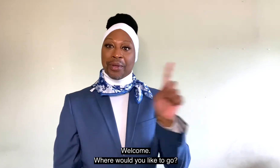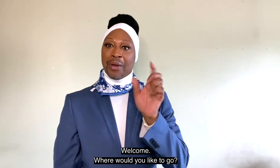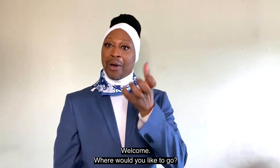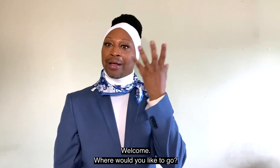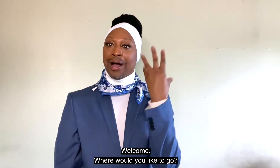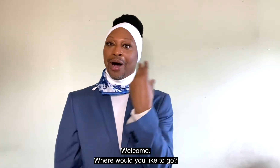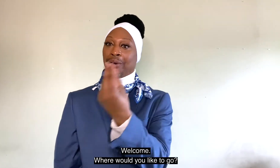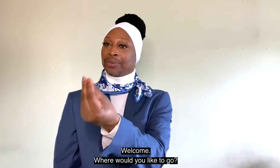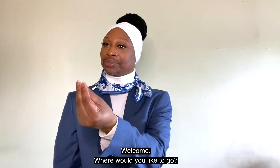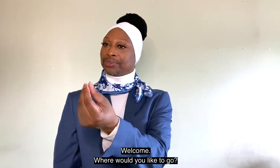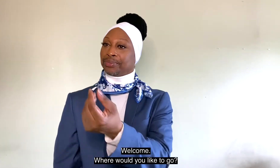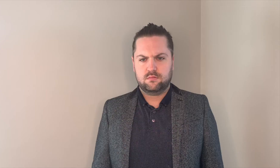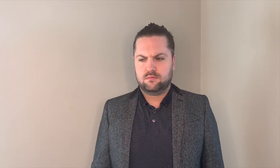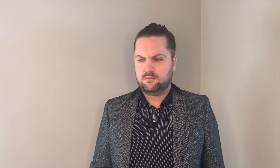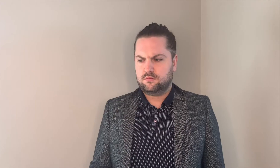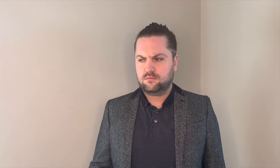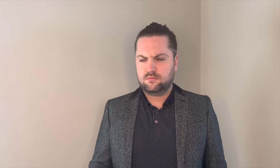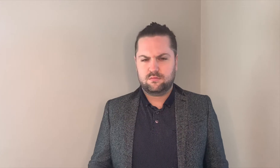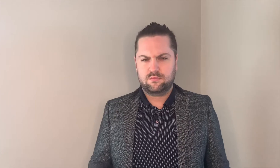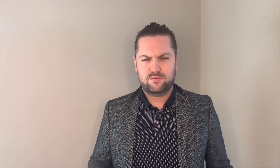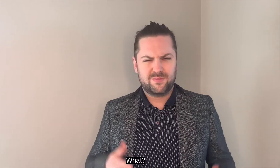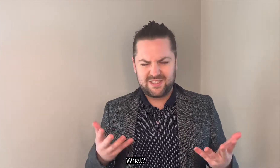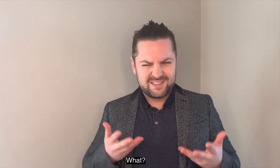Where would you like to go? What?